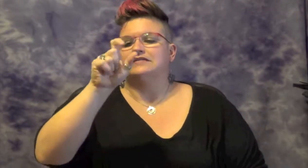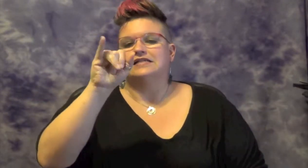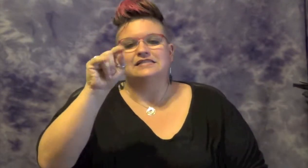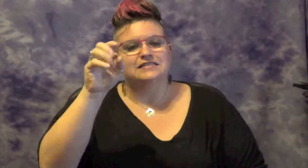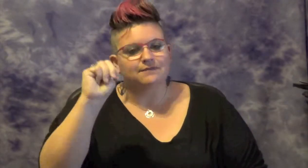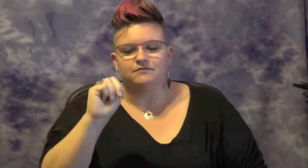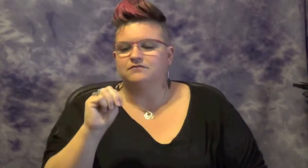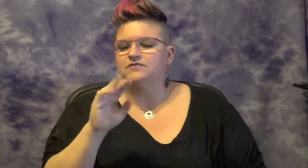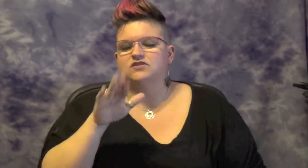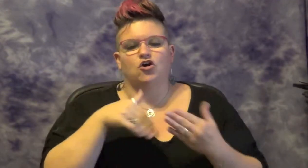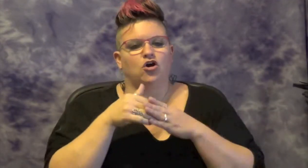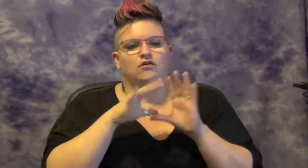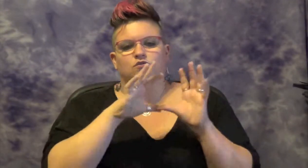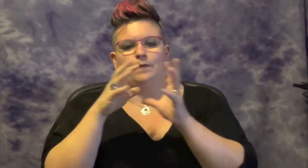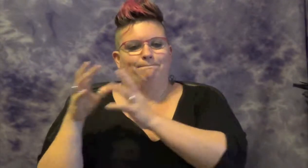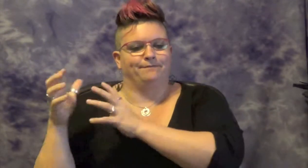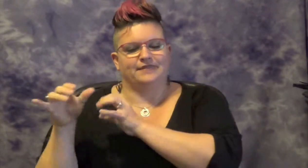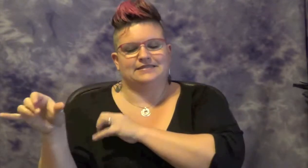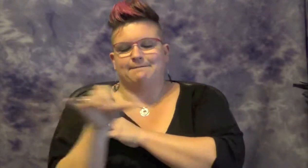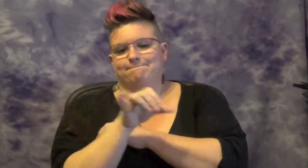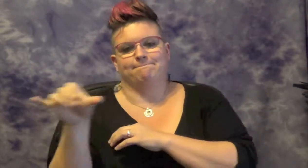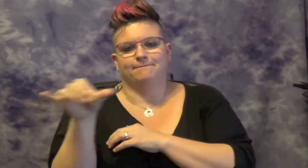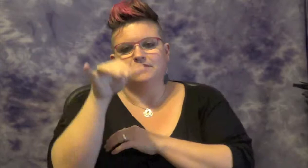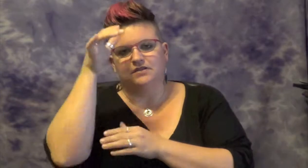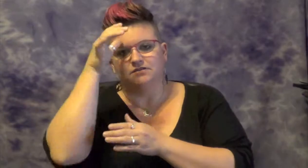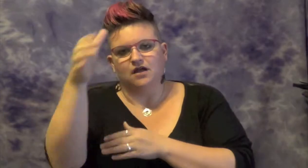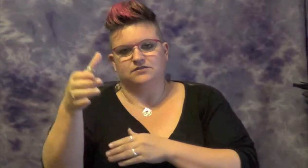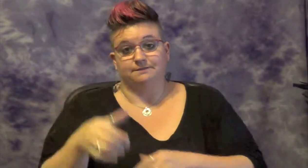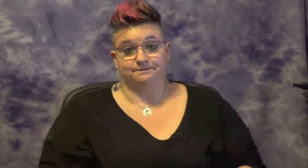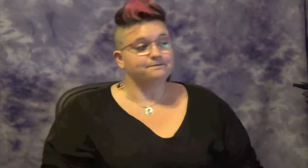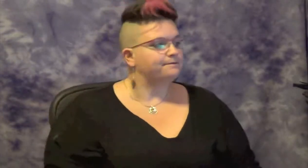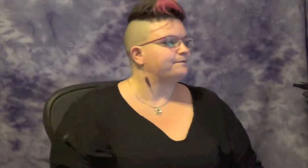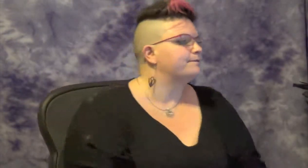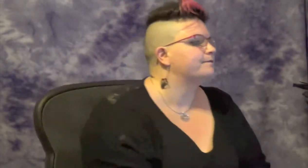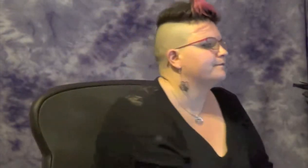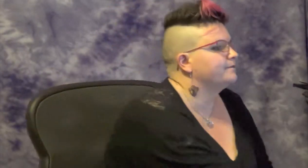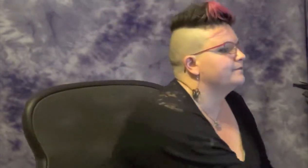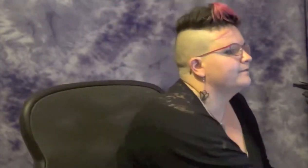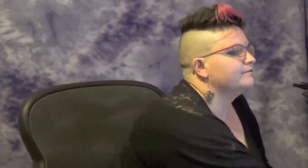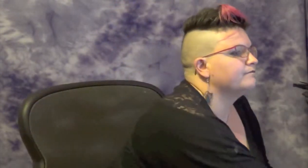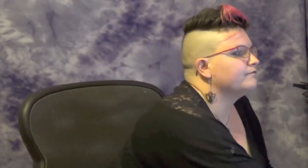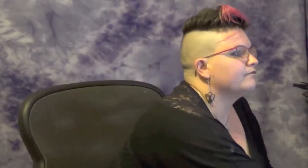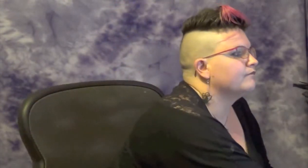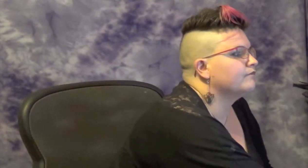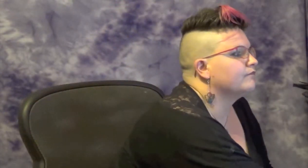similar to sexism or racism or all of the ism groups. It's the same concept.